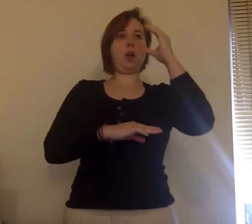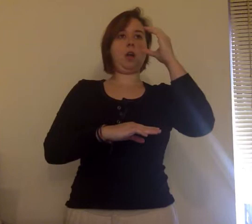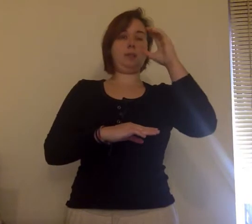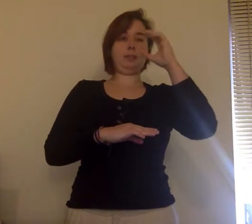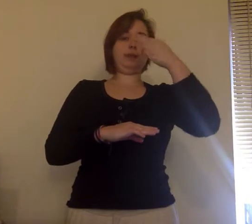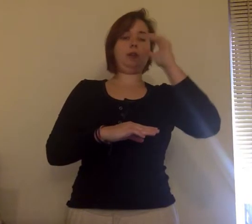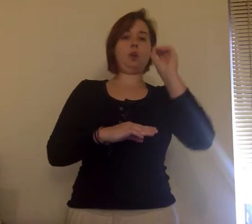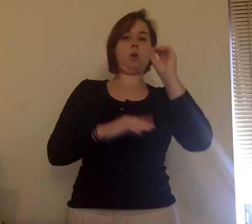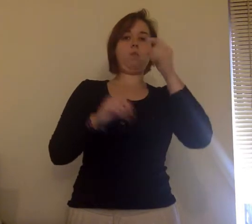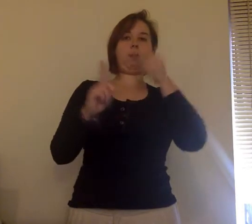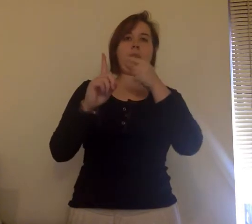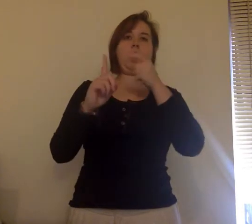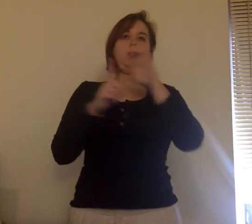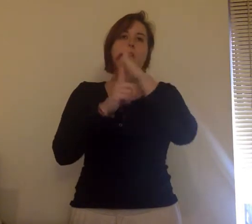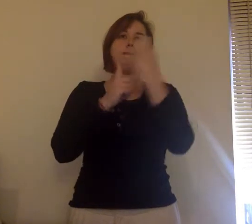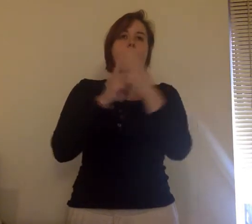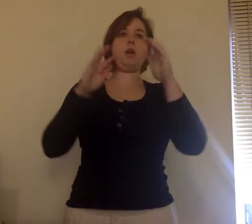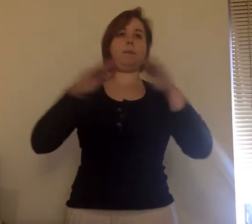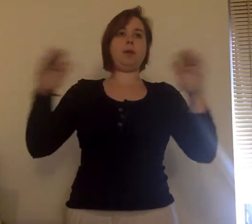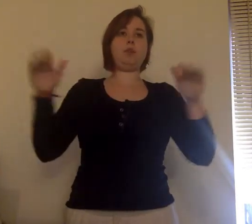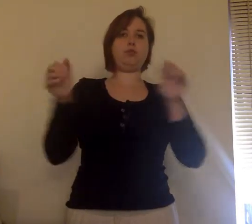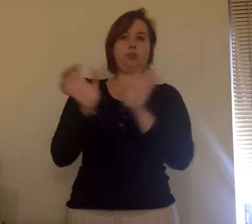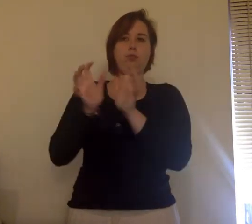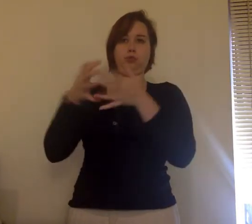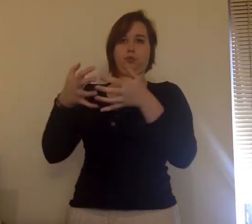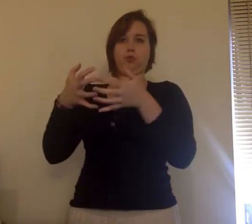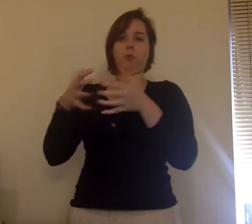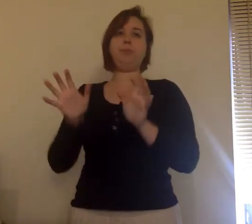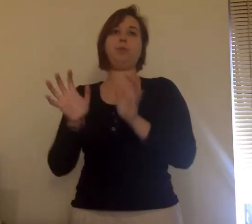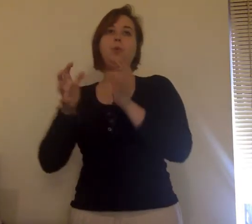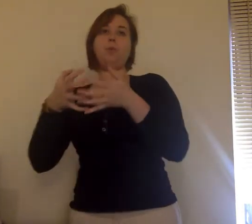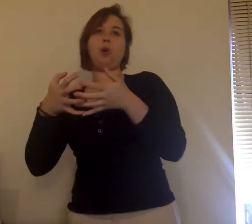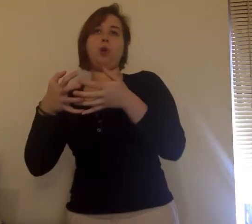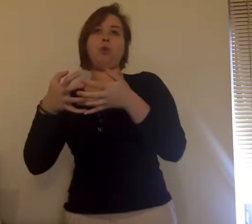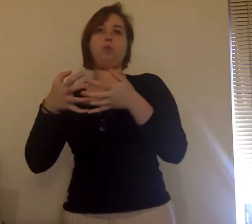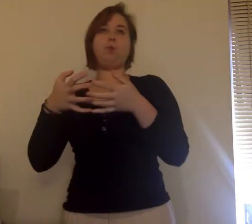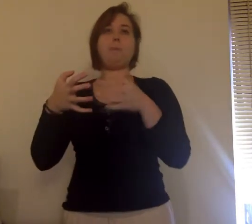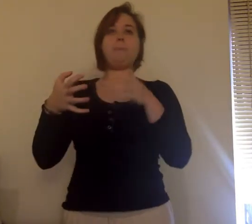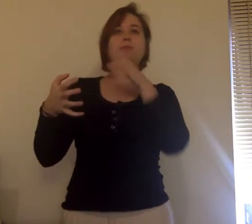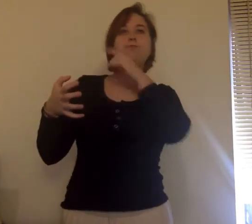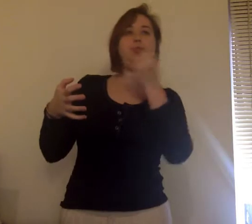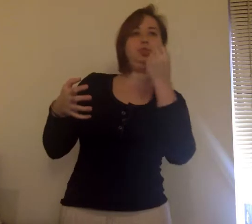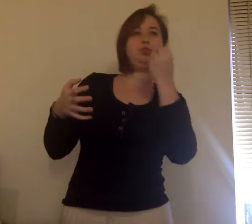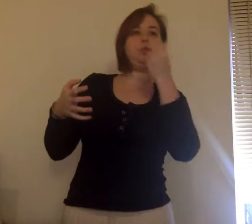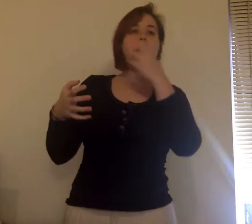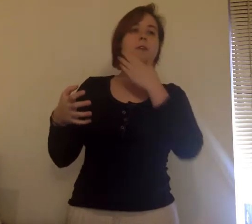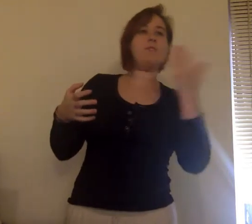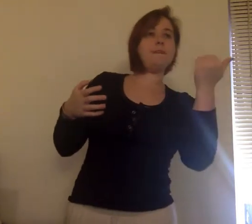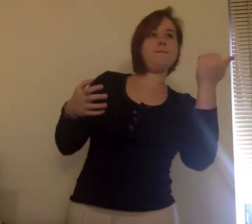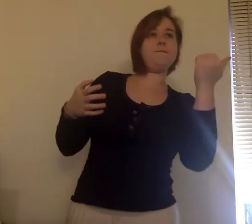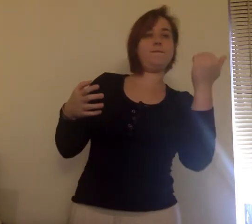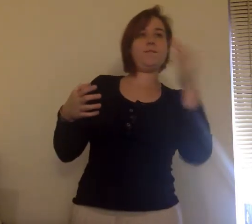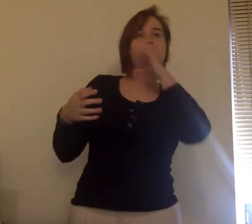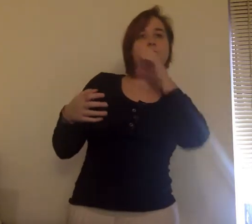to make a difference. Vanessa Seti, Morgan Geisler, Michelle Quigg, and me. We've